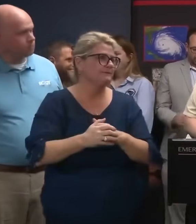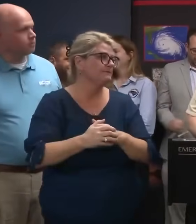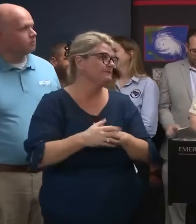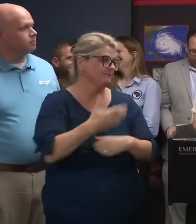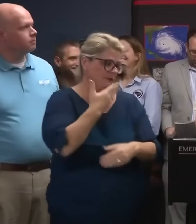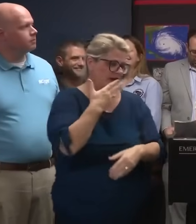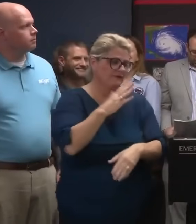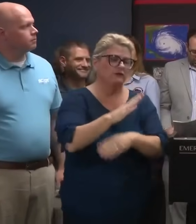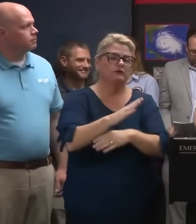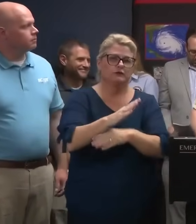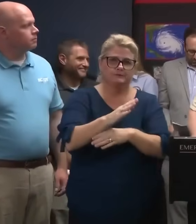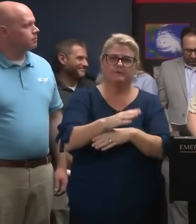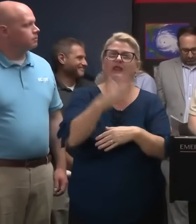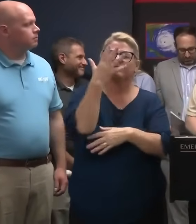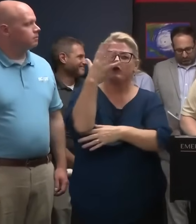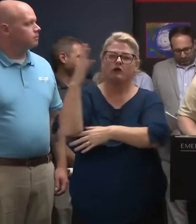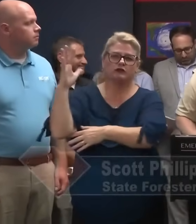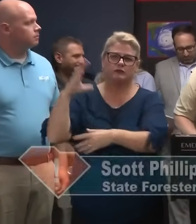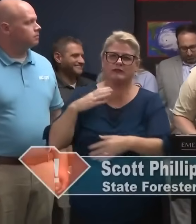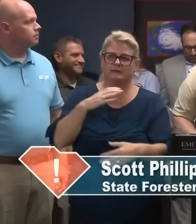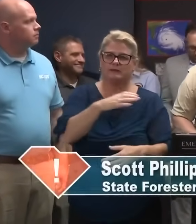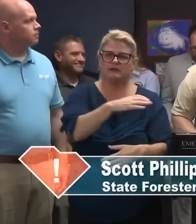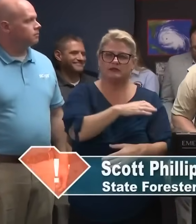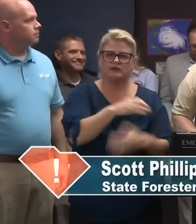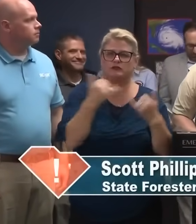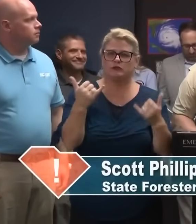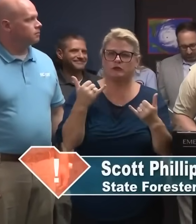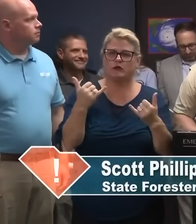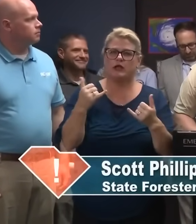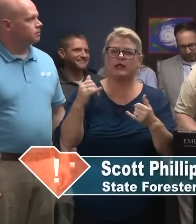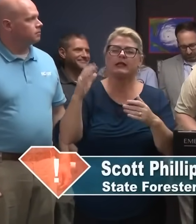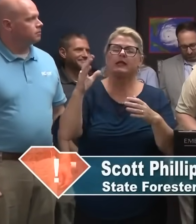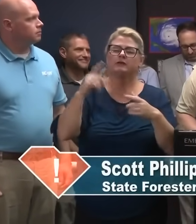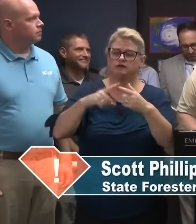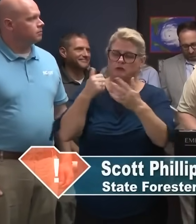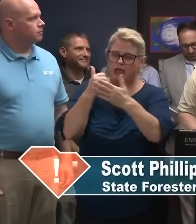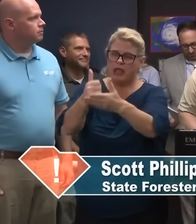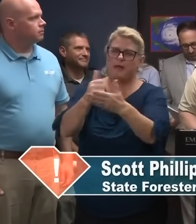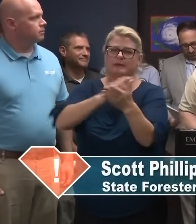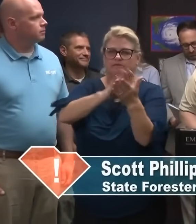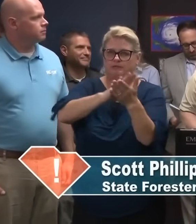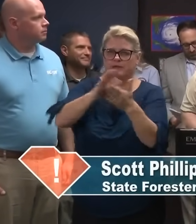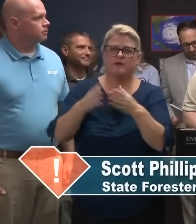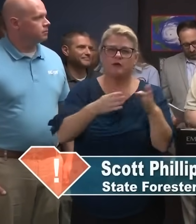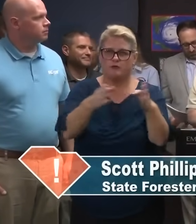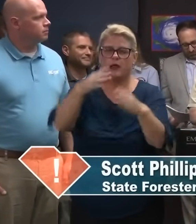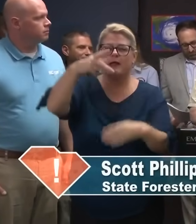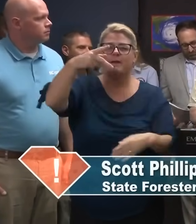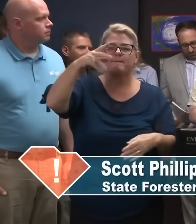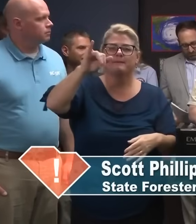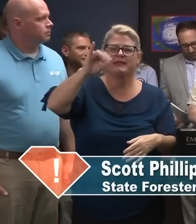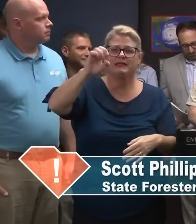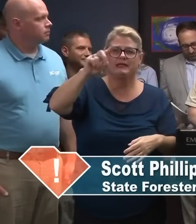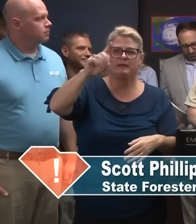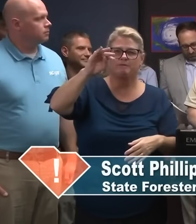Good afternoon. The Forestry Commission is currently continues to support road clearing operations in the Piedmont of South